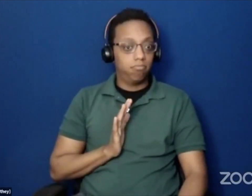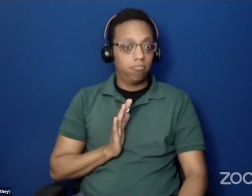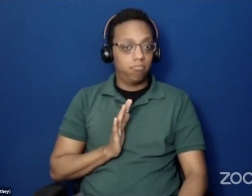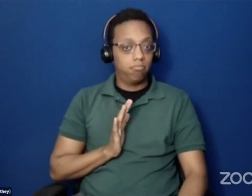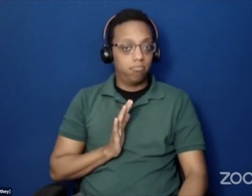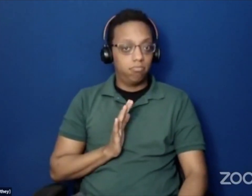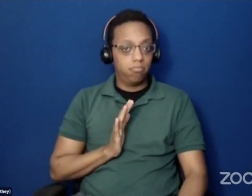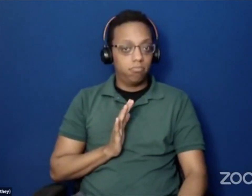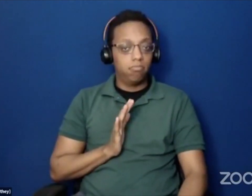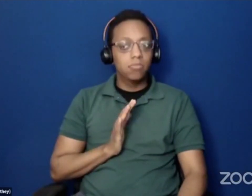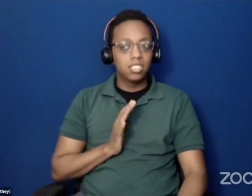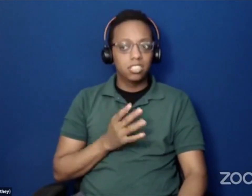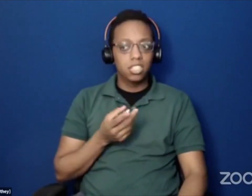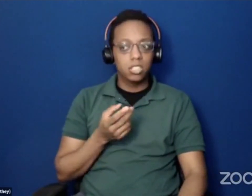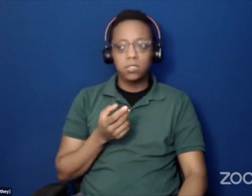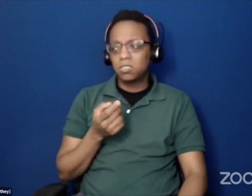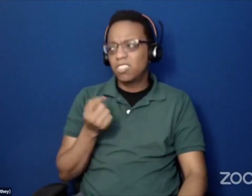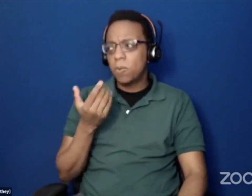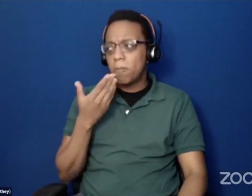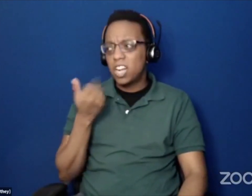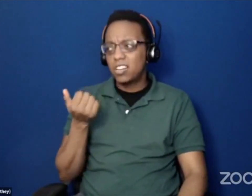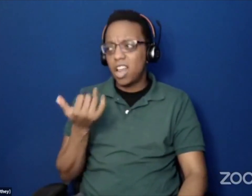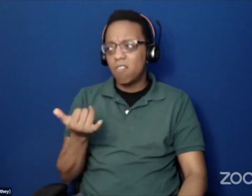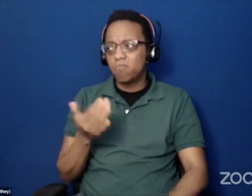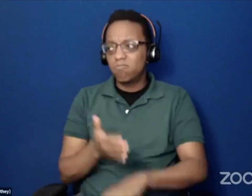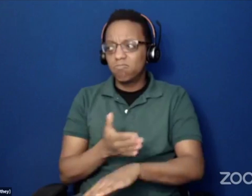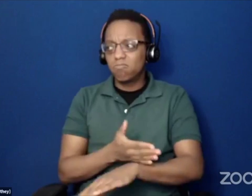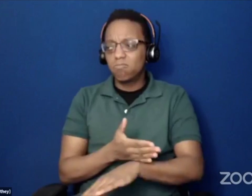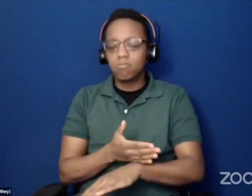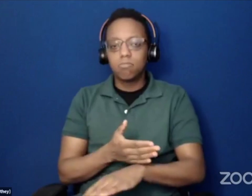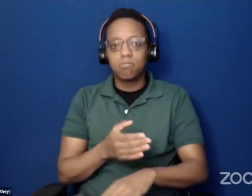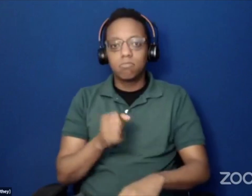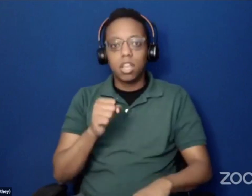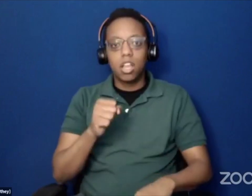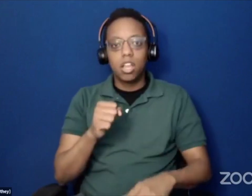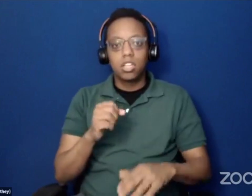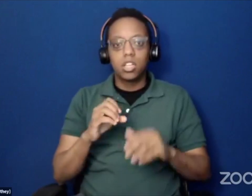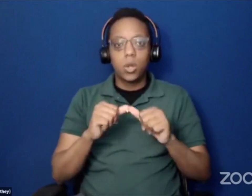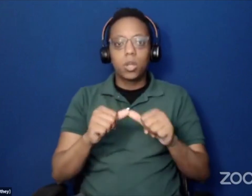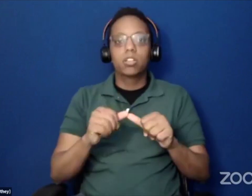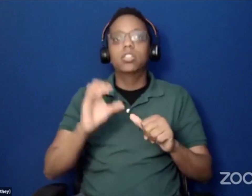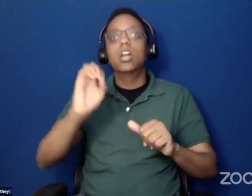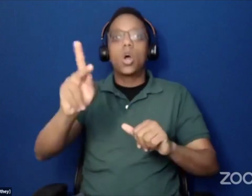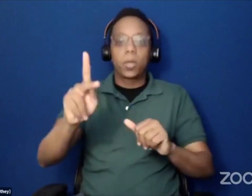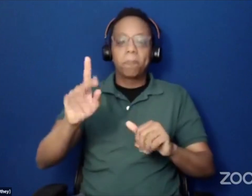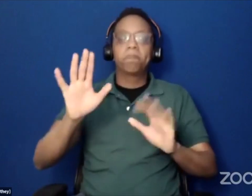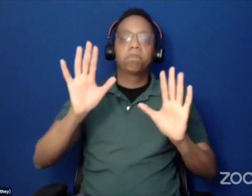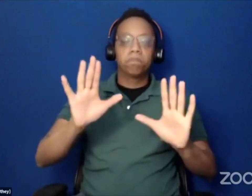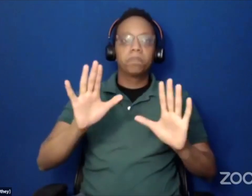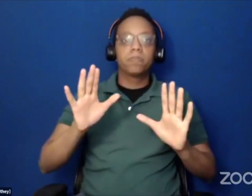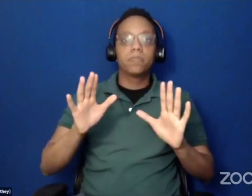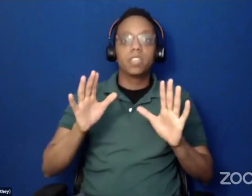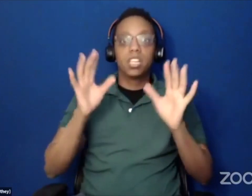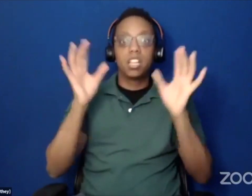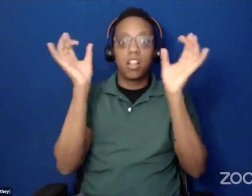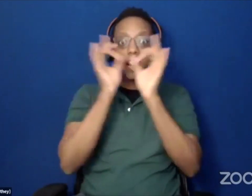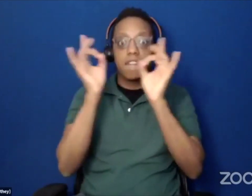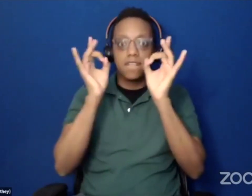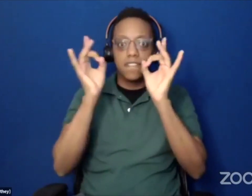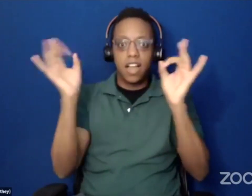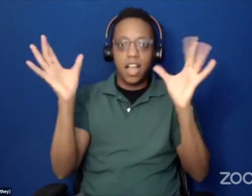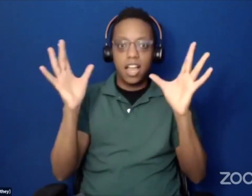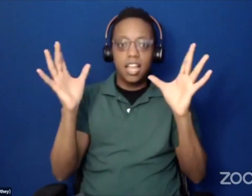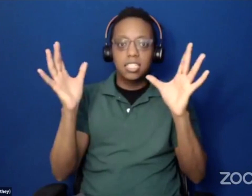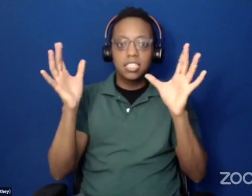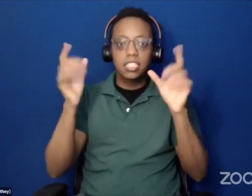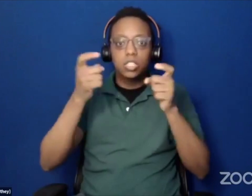Okay, you sound a little better now. You want to go ahead? Yeah, I can go ahead. But so as I was saying, the violence is sanctioned by the